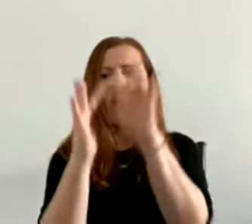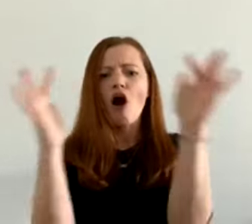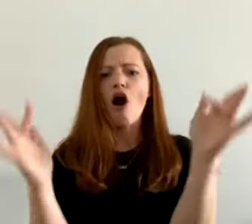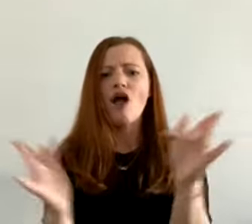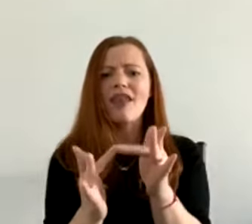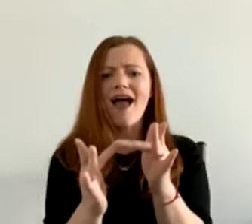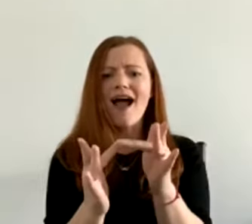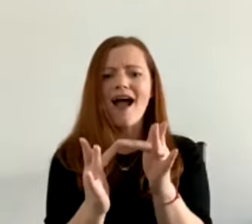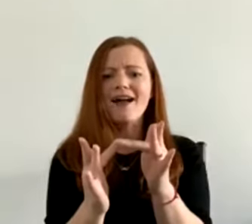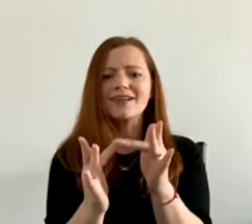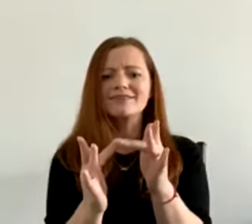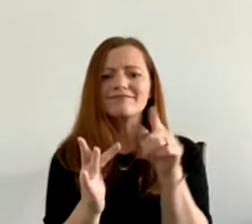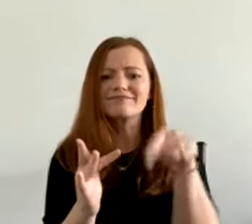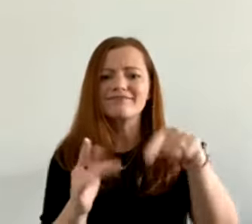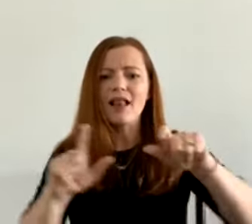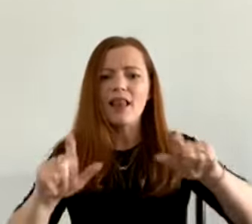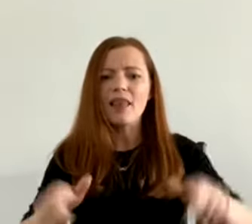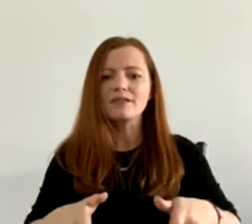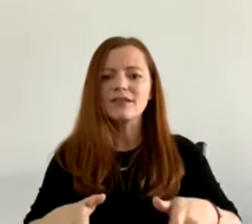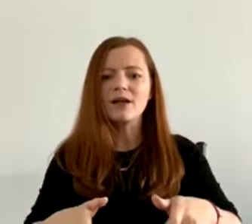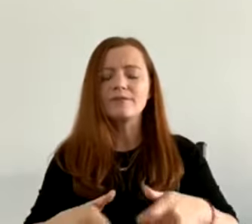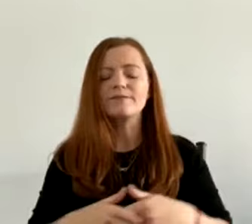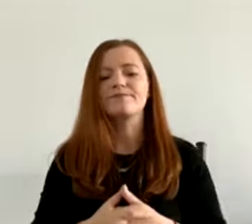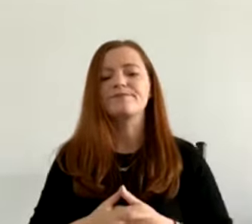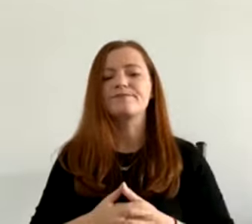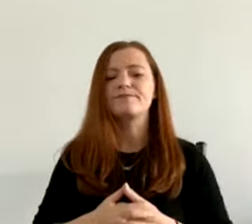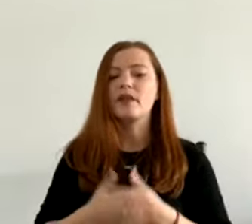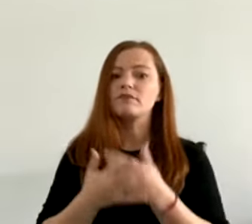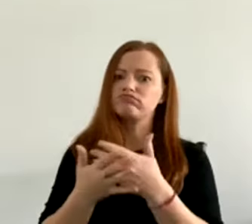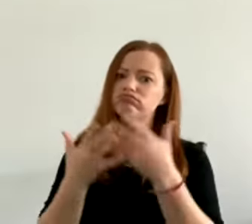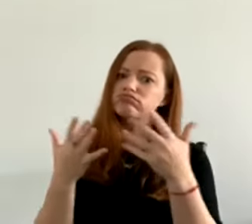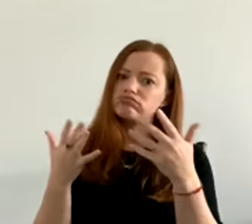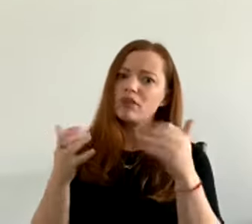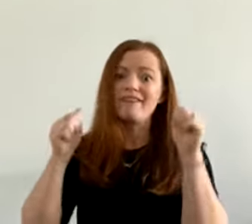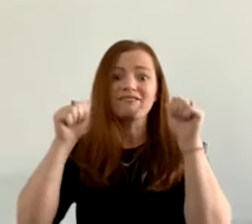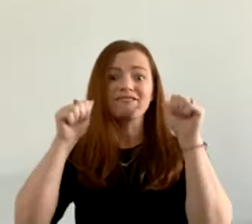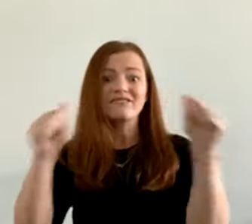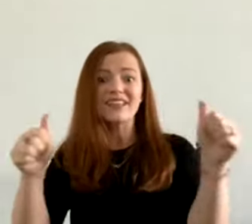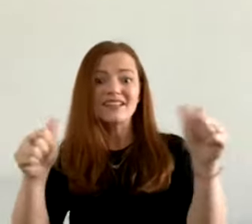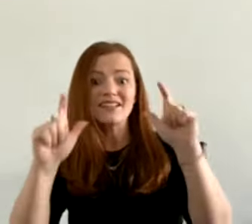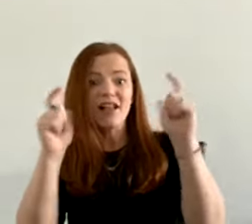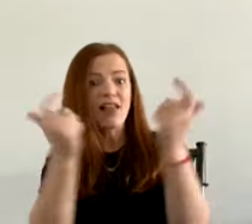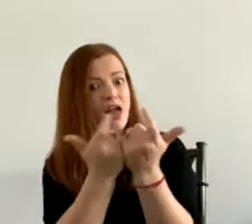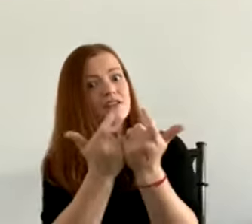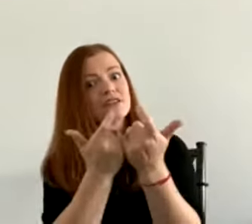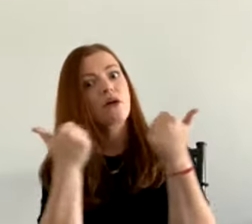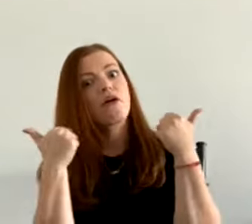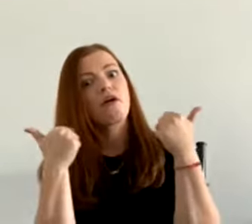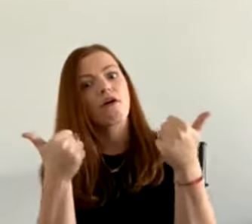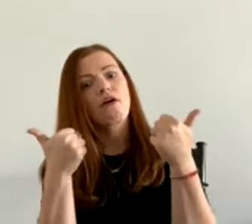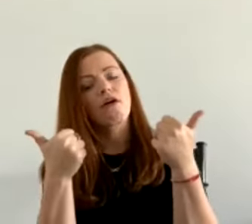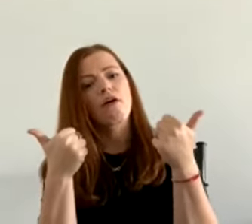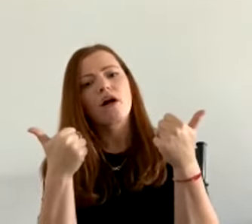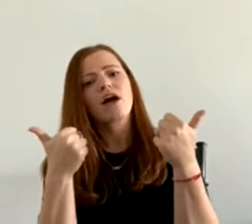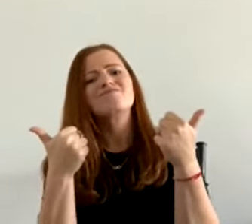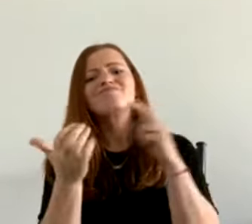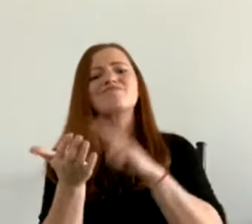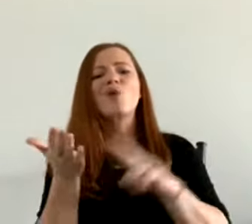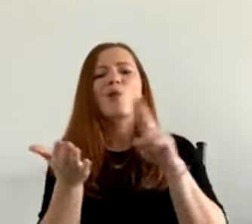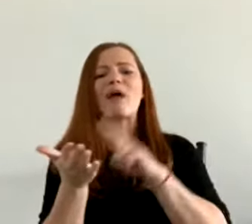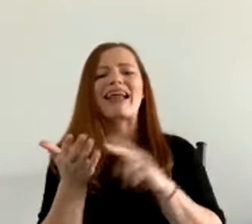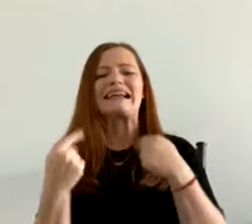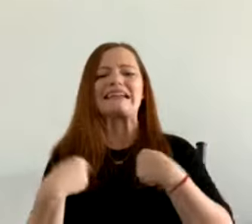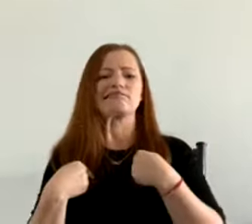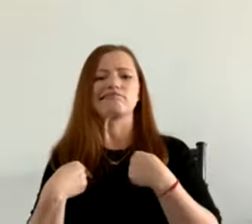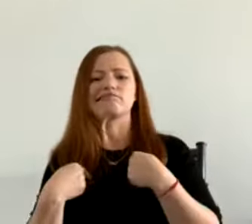So much good stuff. I would say fitness classes. I tend to only go to gyms that I can